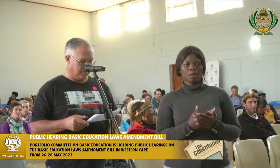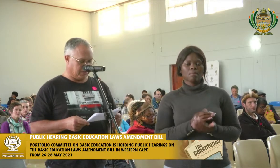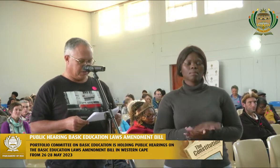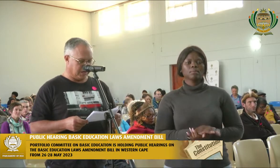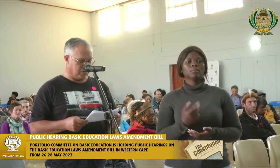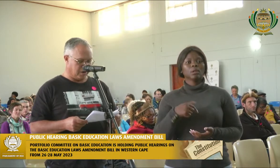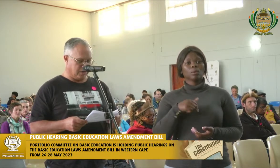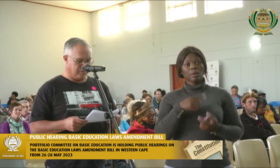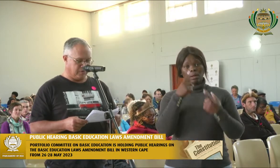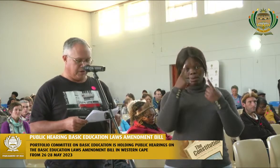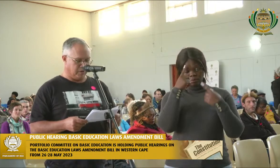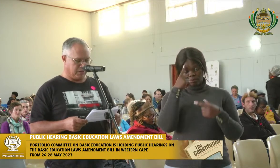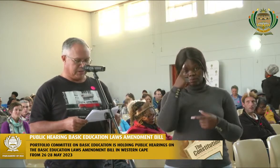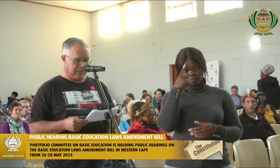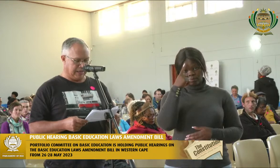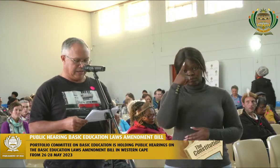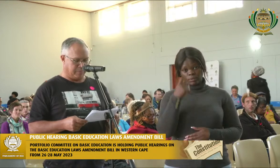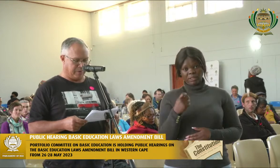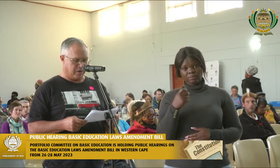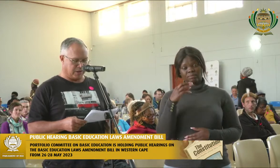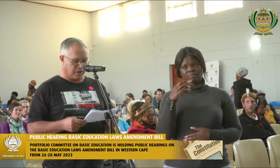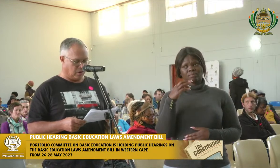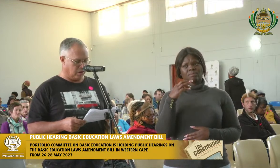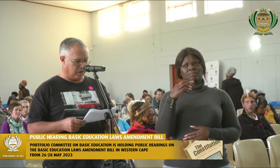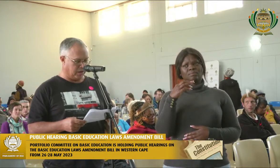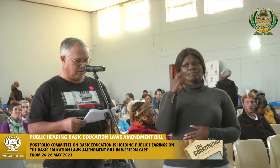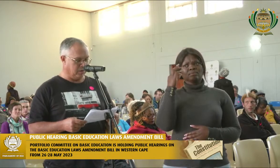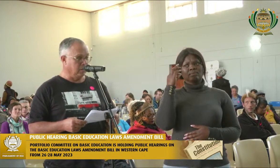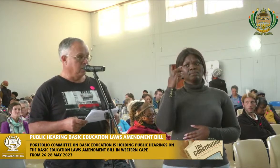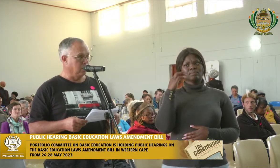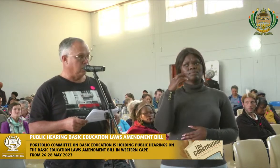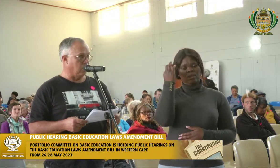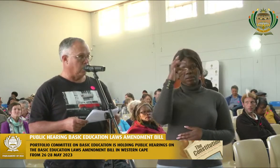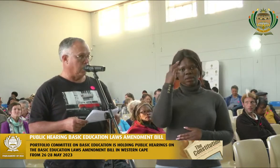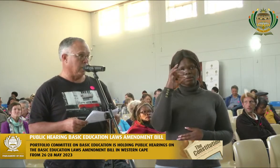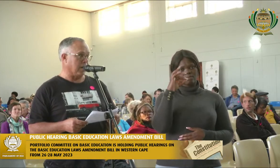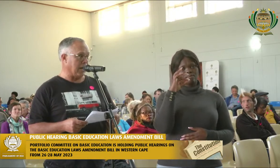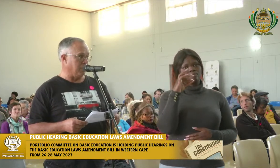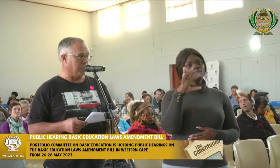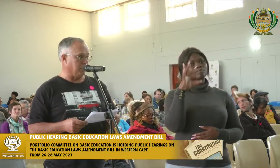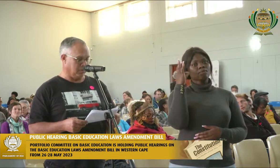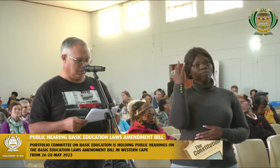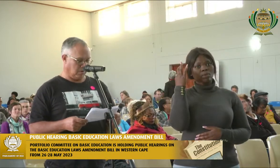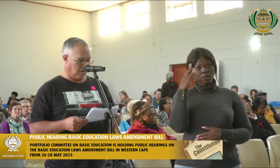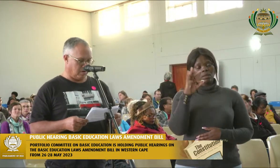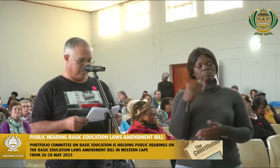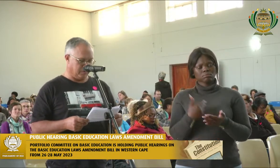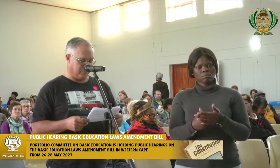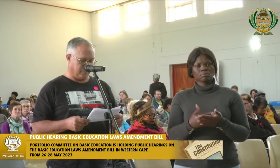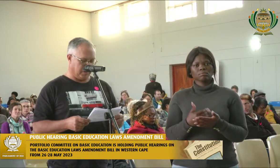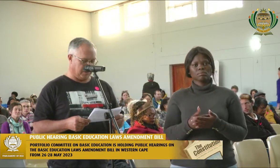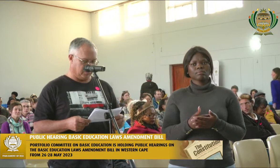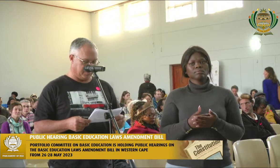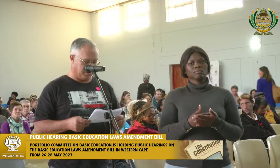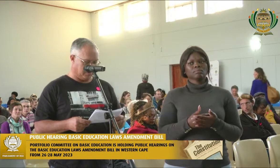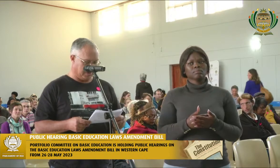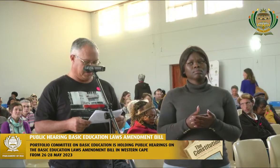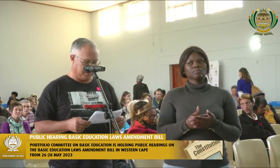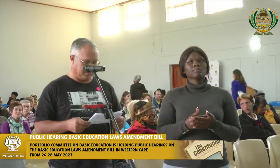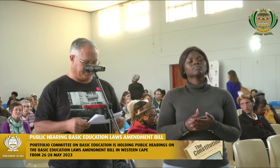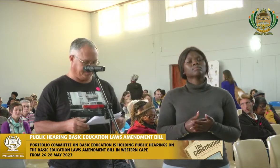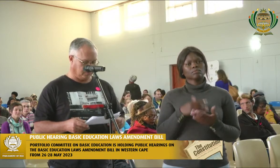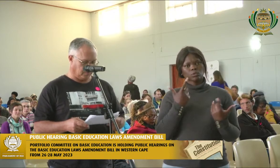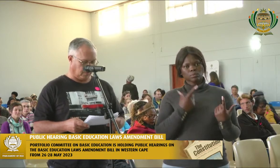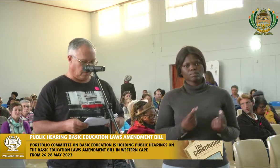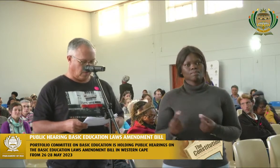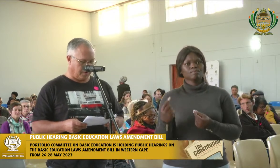We believe that the state should only intervene when it is clear that parents can no longer or are no longer capable of fulfilling these